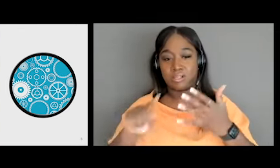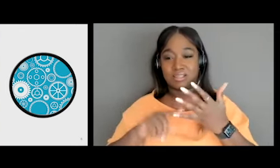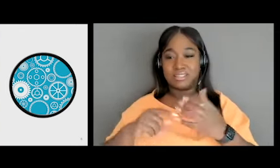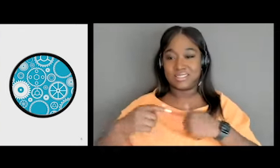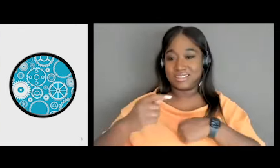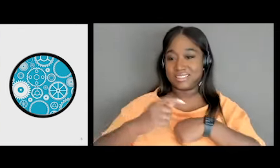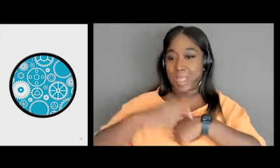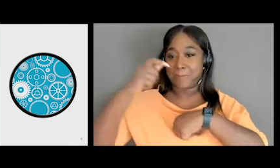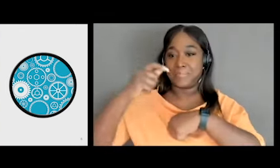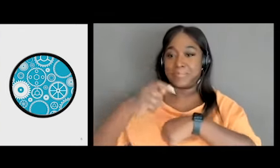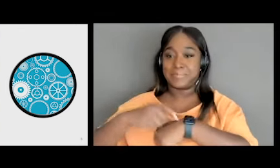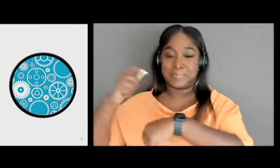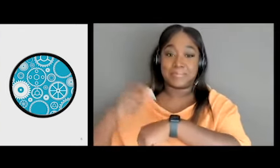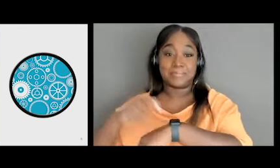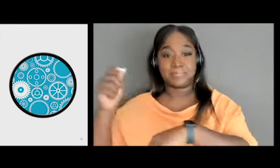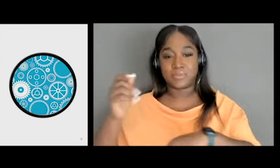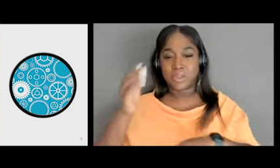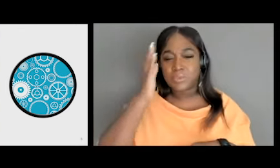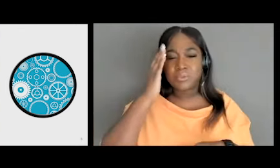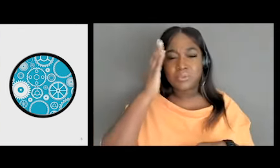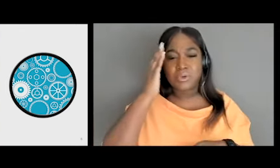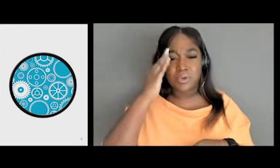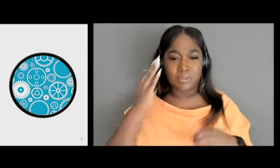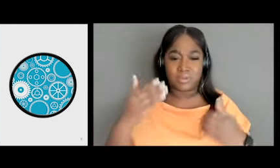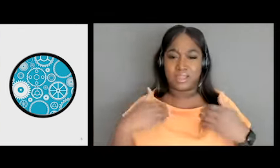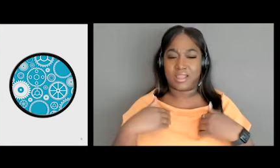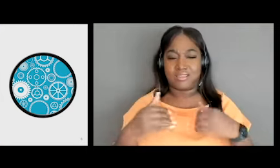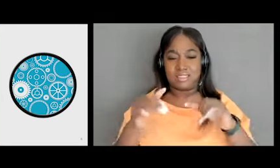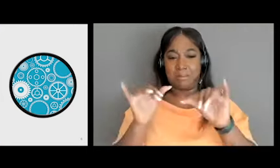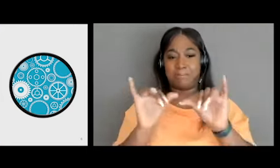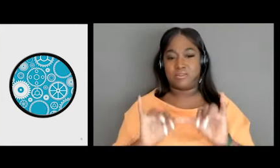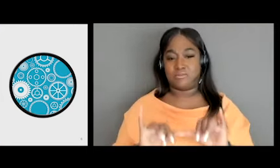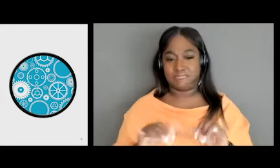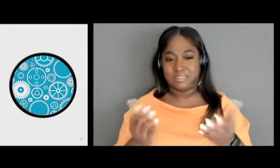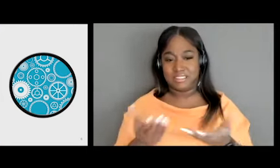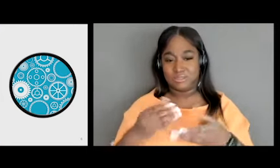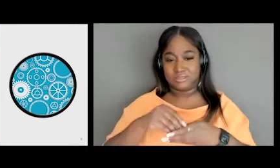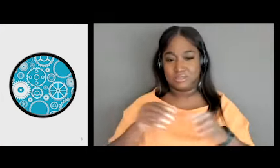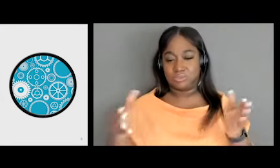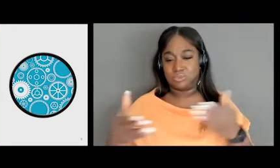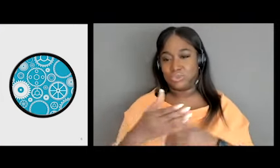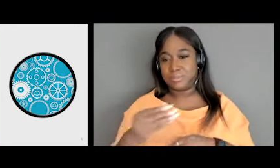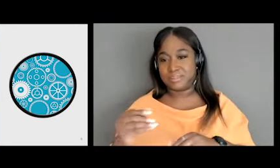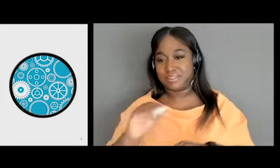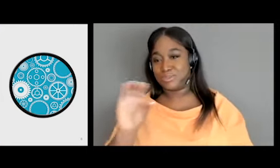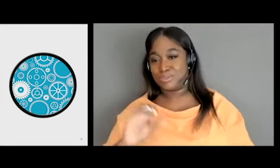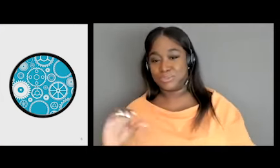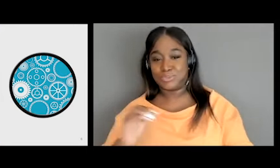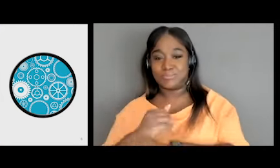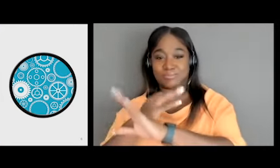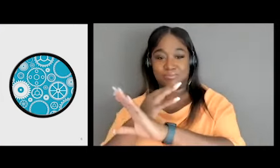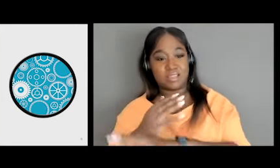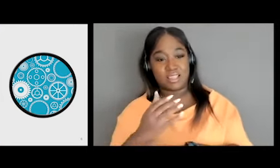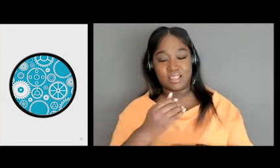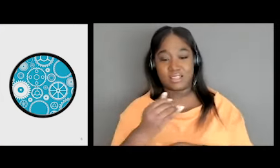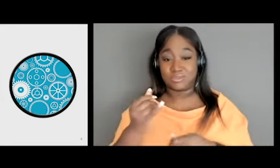room and in the Zoom room. And finally is time bound. And so during the discussion, please use the chat